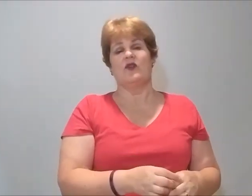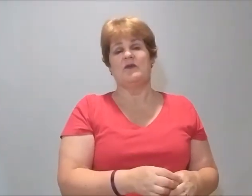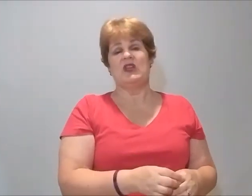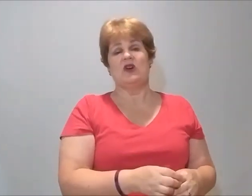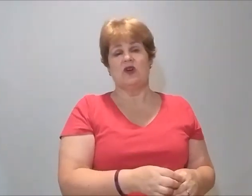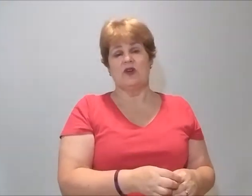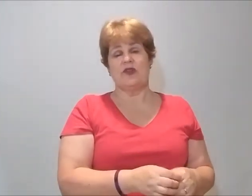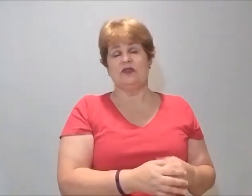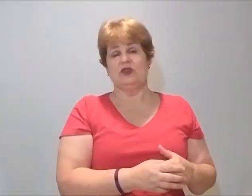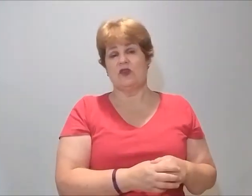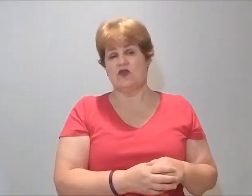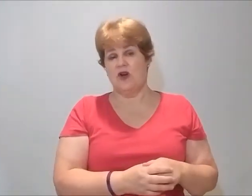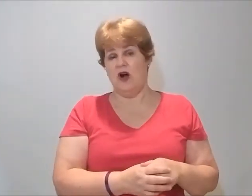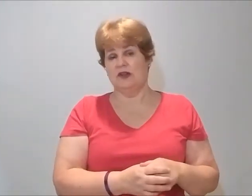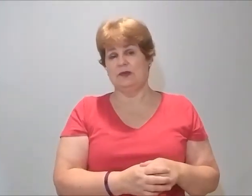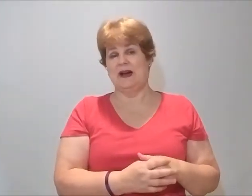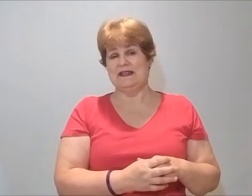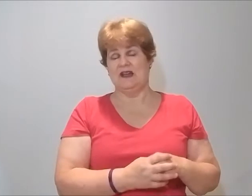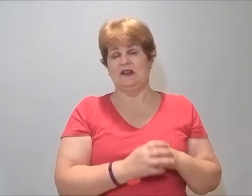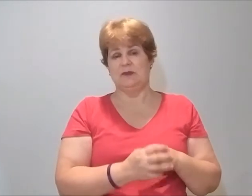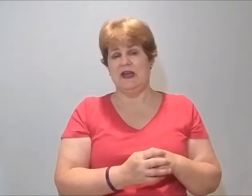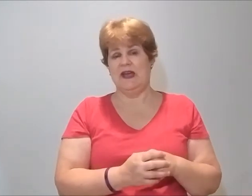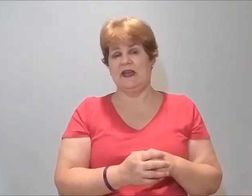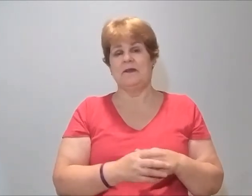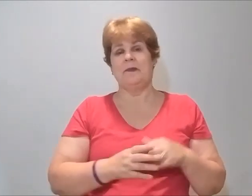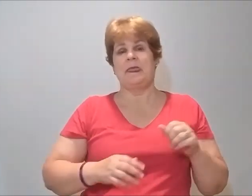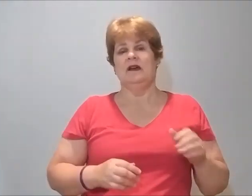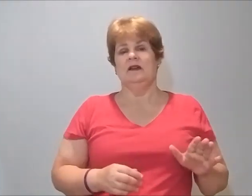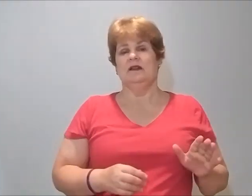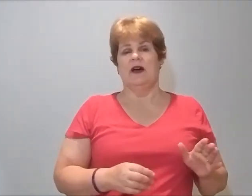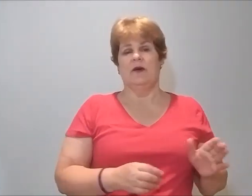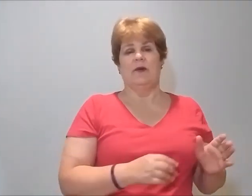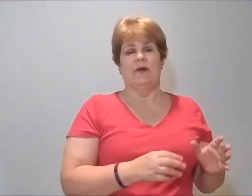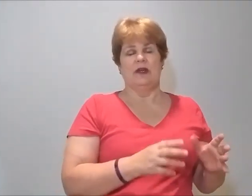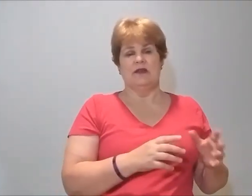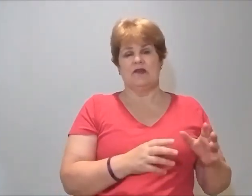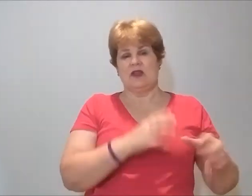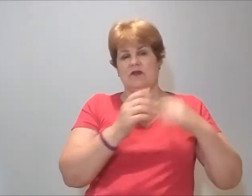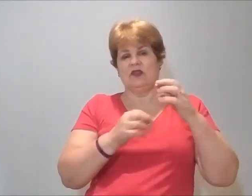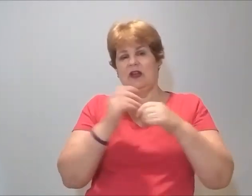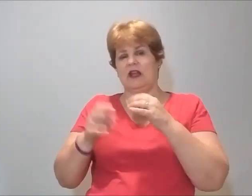From the earth to the cross, my debt to pay. Now, instead of signing all